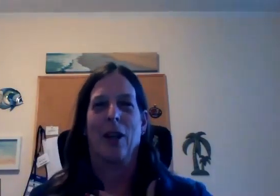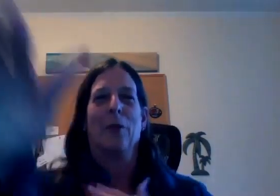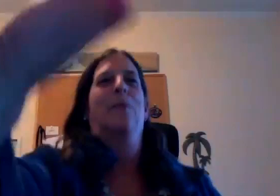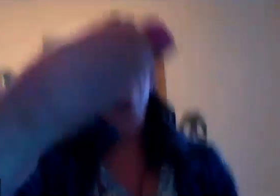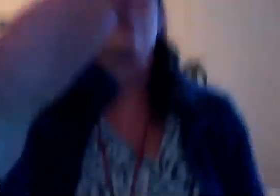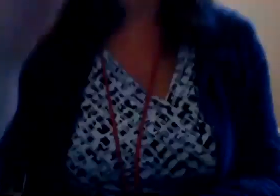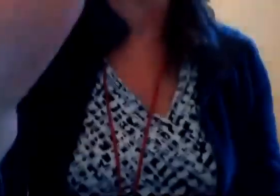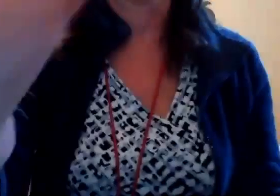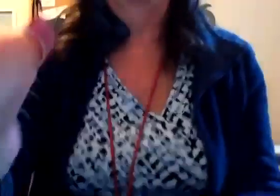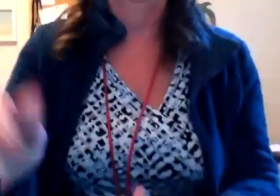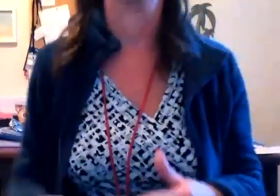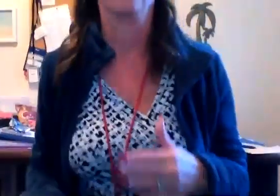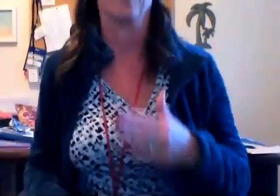Oh. Yeah, but we can't see. There we go.